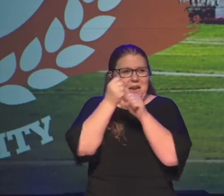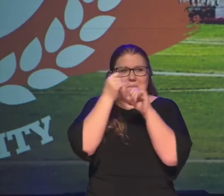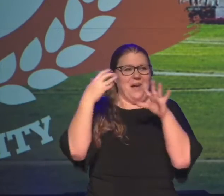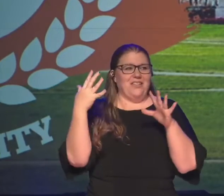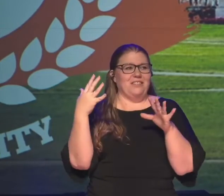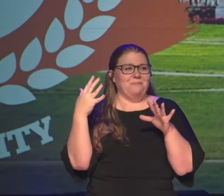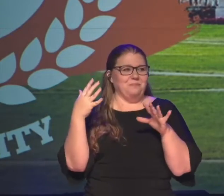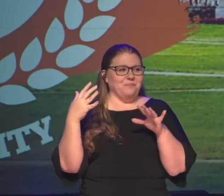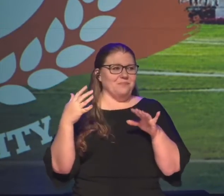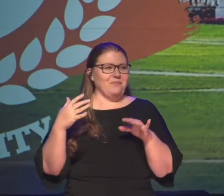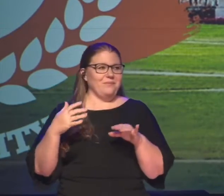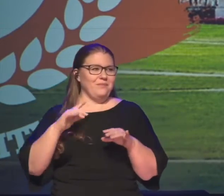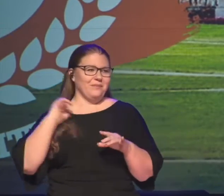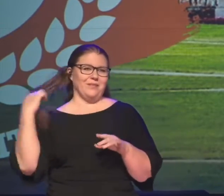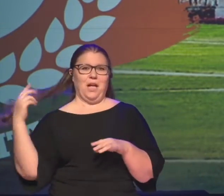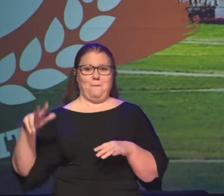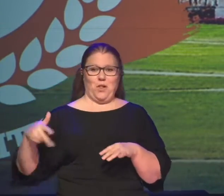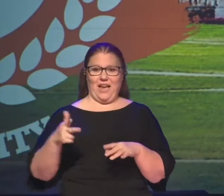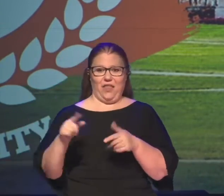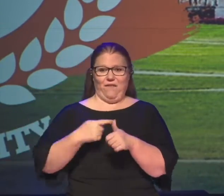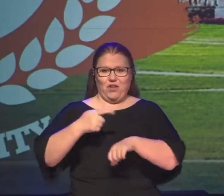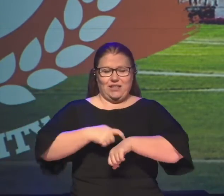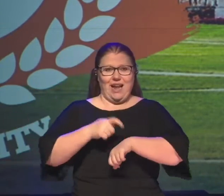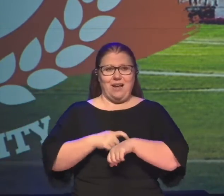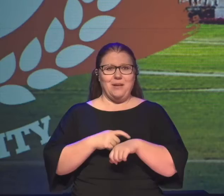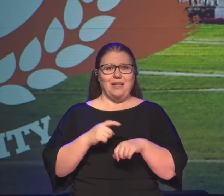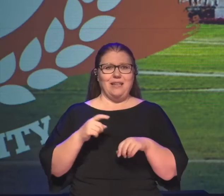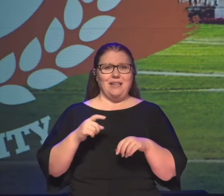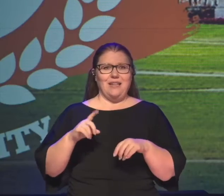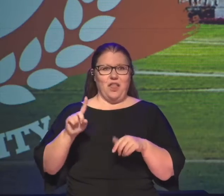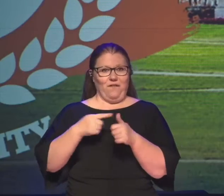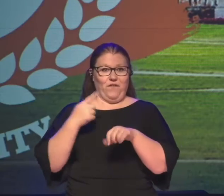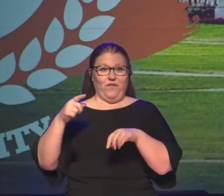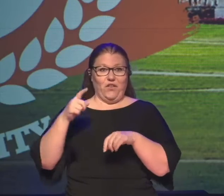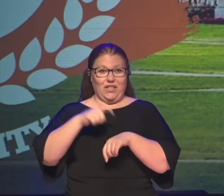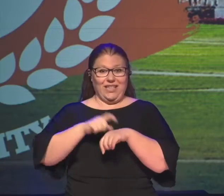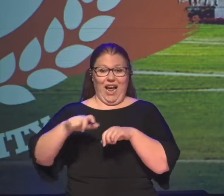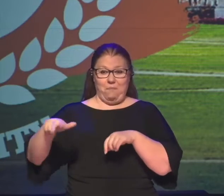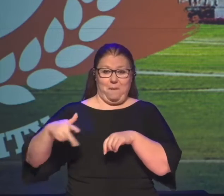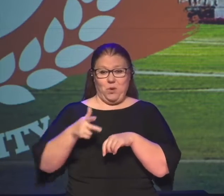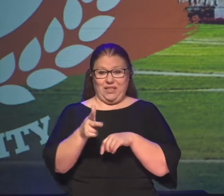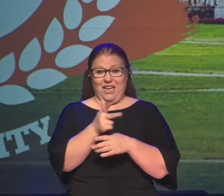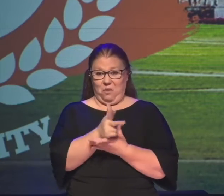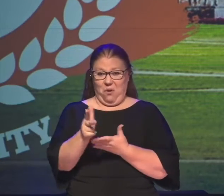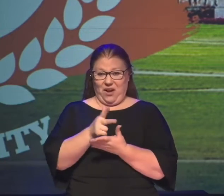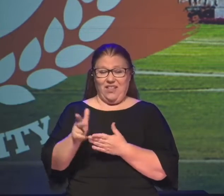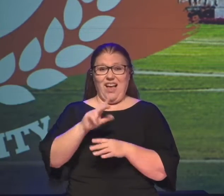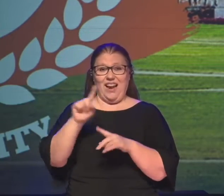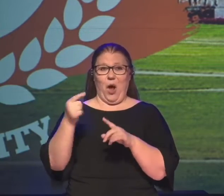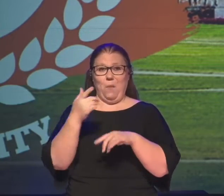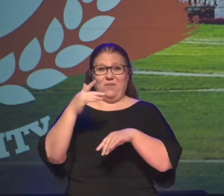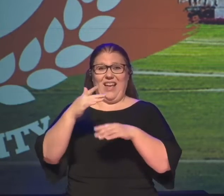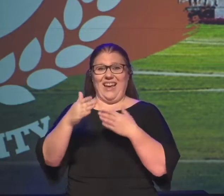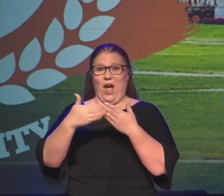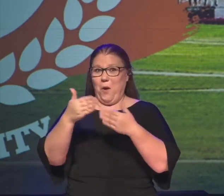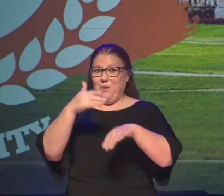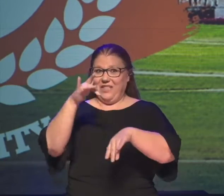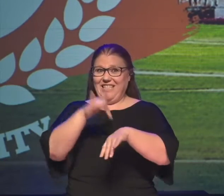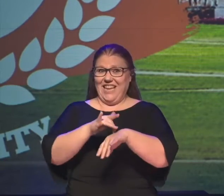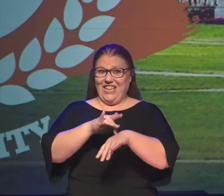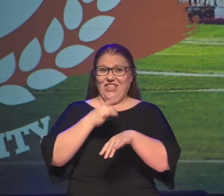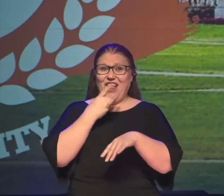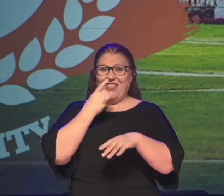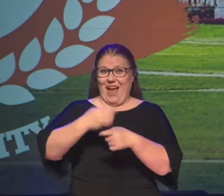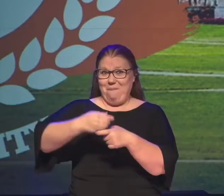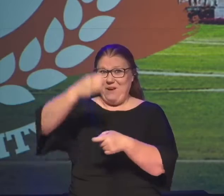imagine pulling in. And the first time I pulled into this parking lot, I almost ran into the light post. Y'all know what I'm talking about, don't you? Don't act like you haven't done